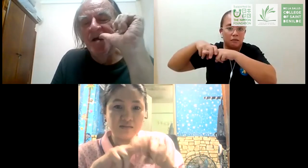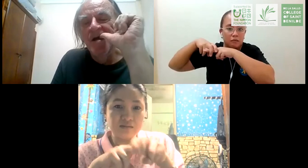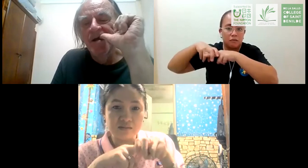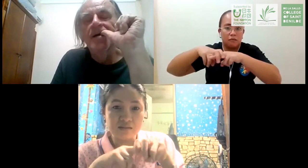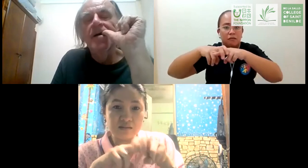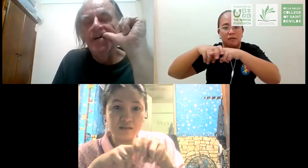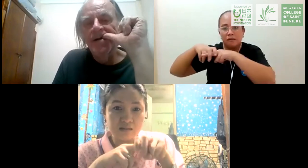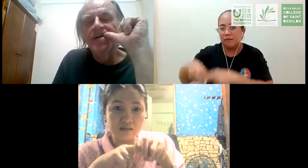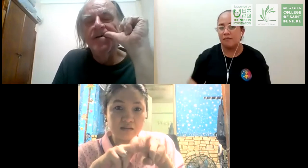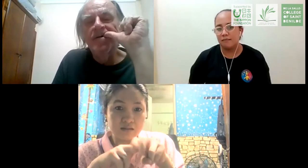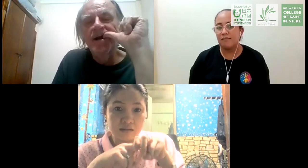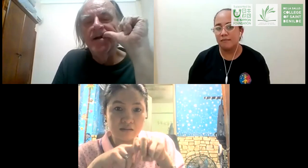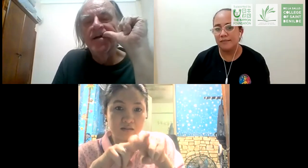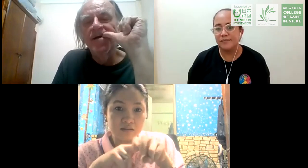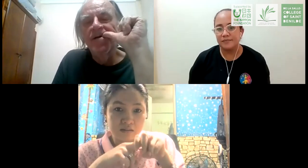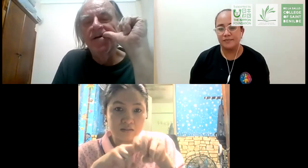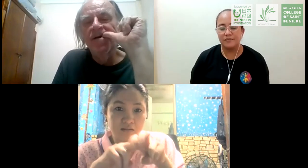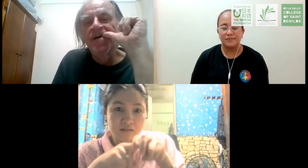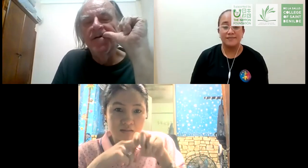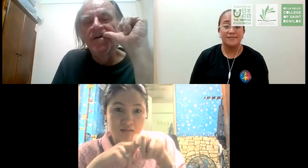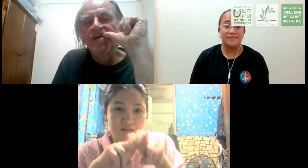Yes. Yeah, okay. All right.